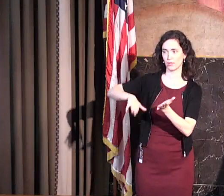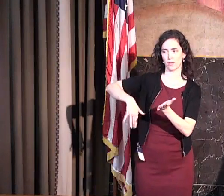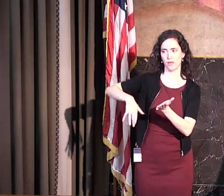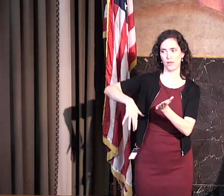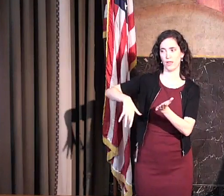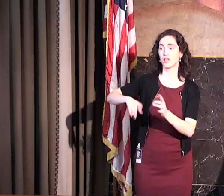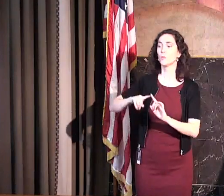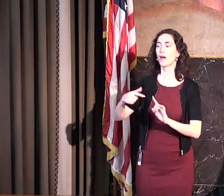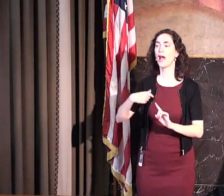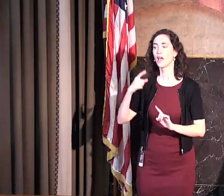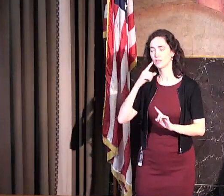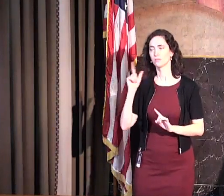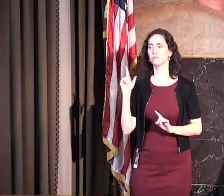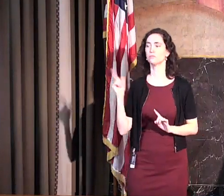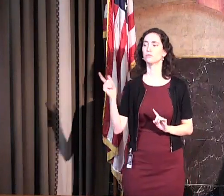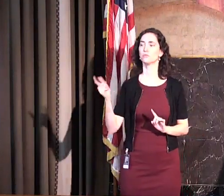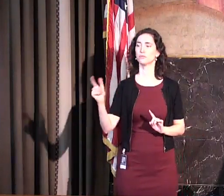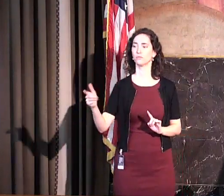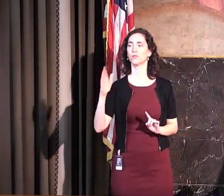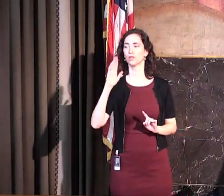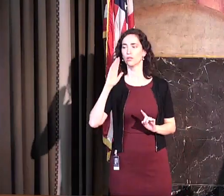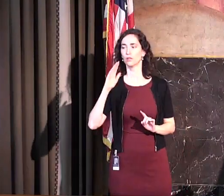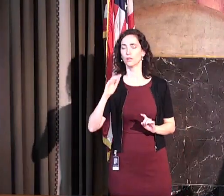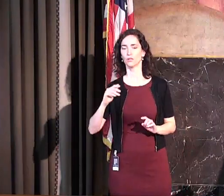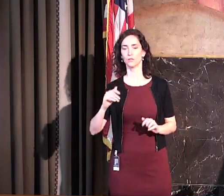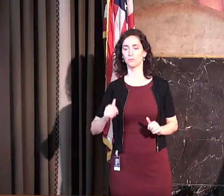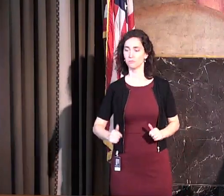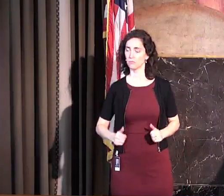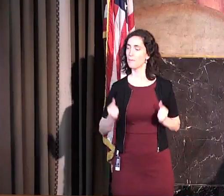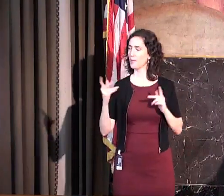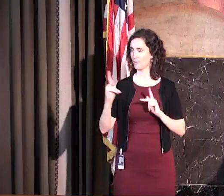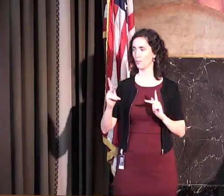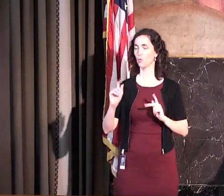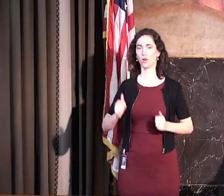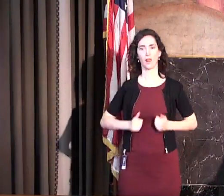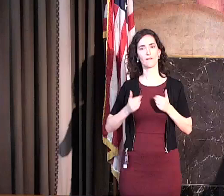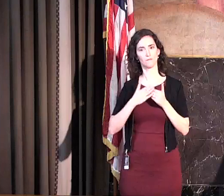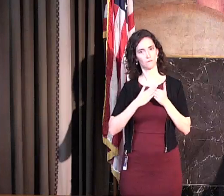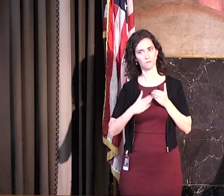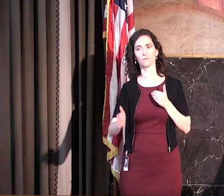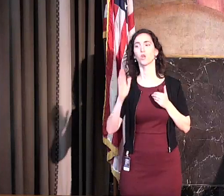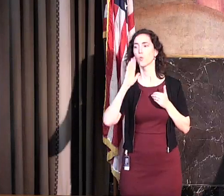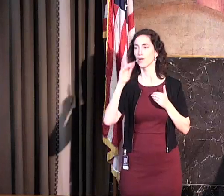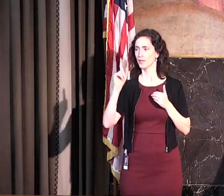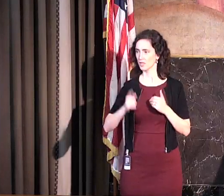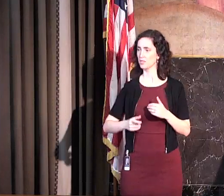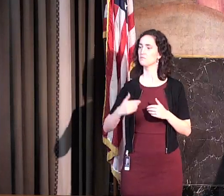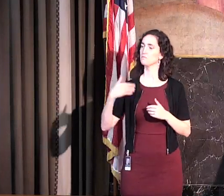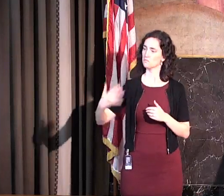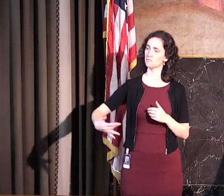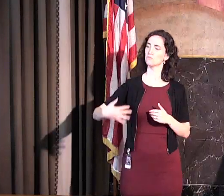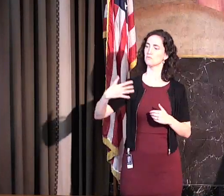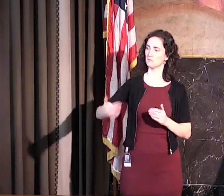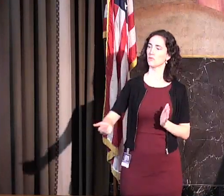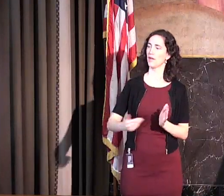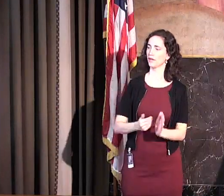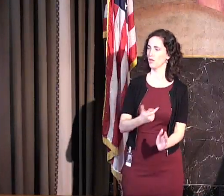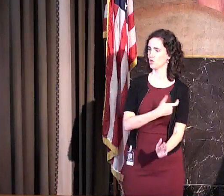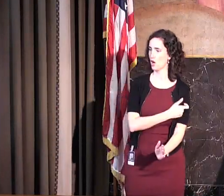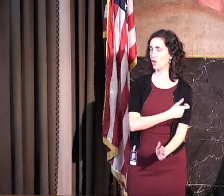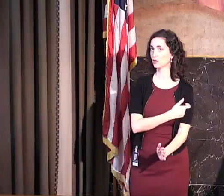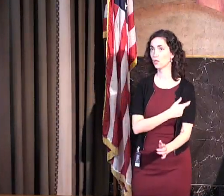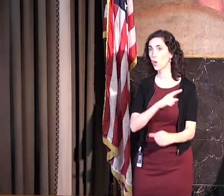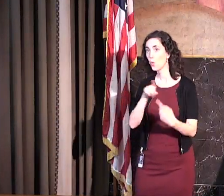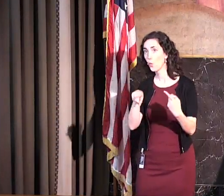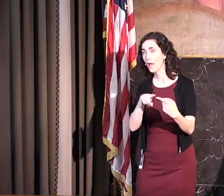be a part of life for a lot of people down the road. We don't know exactly how far down the road